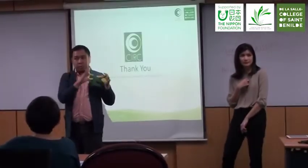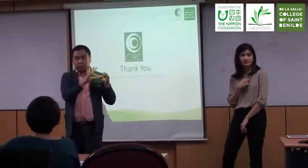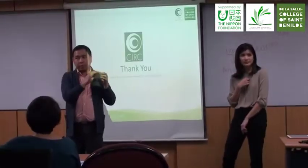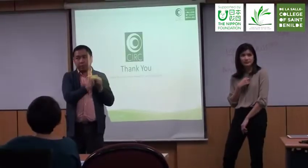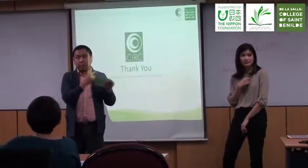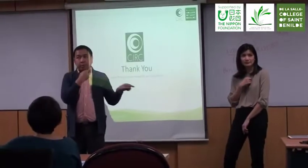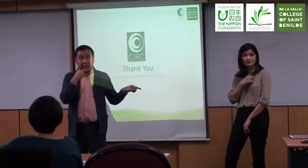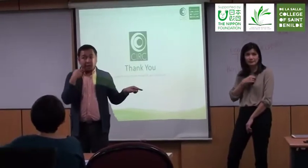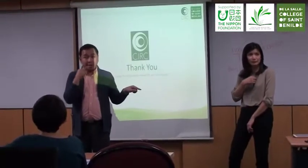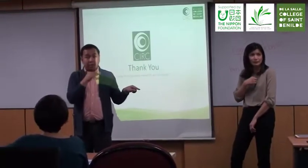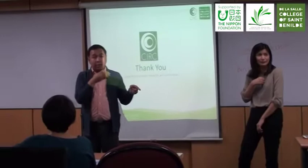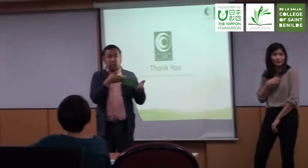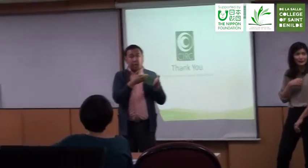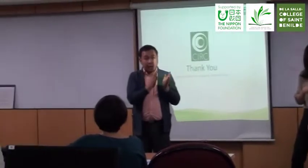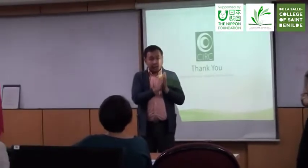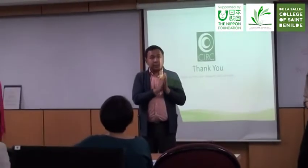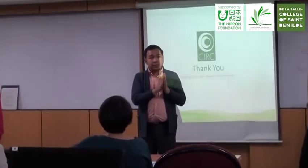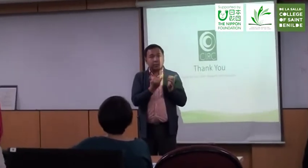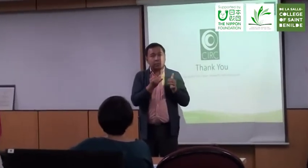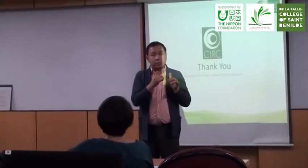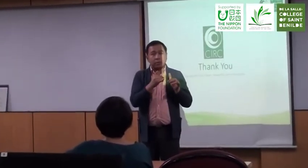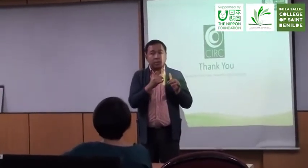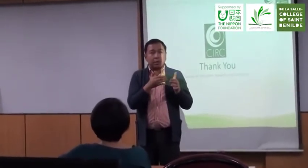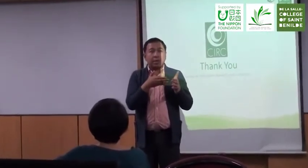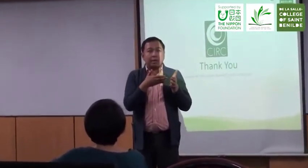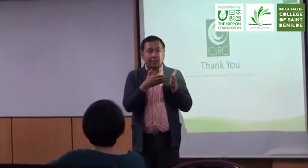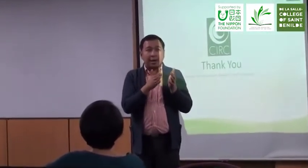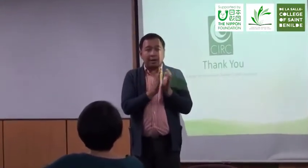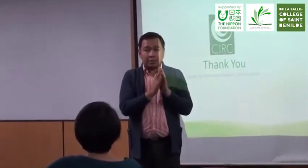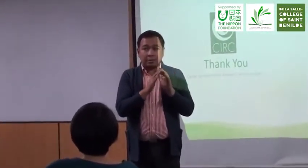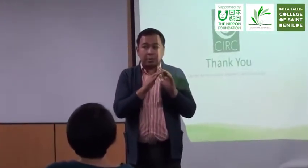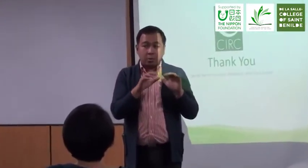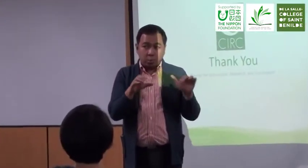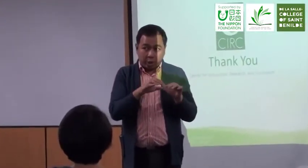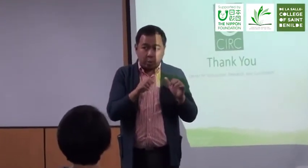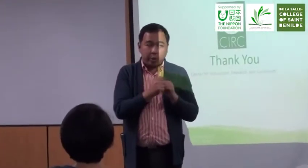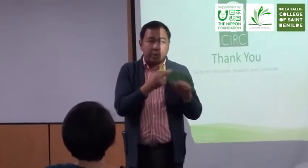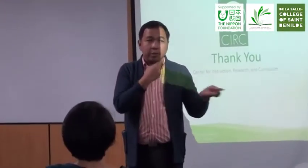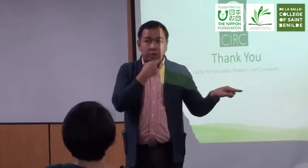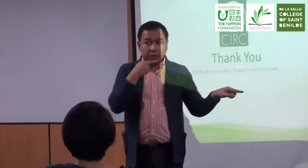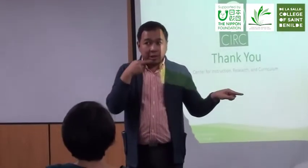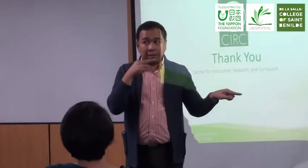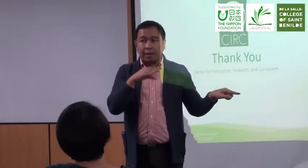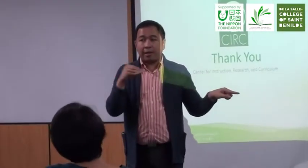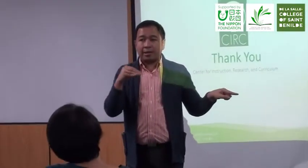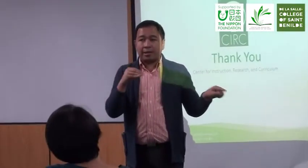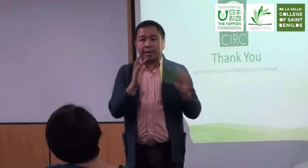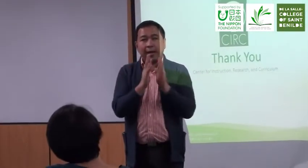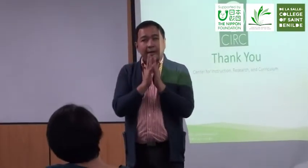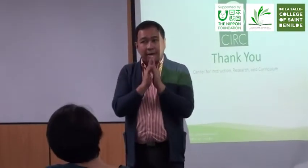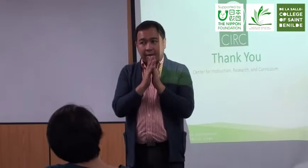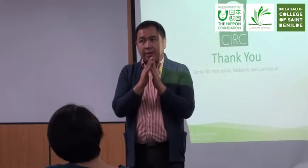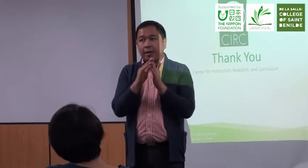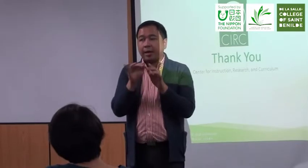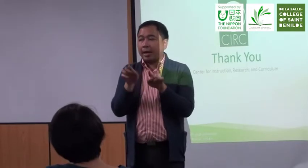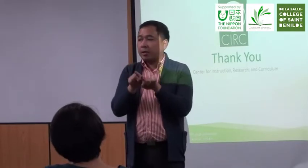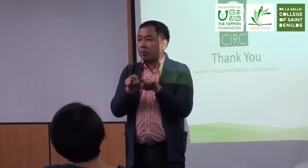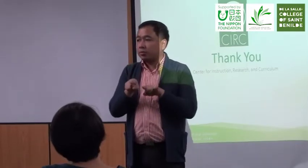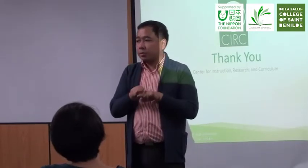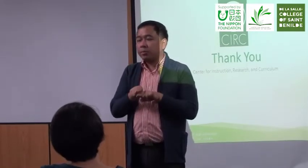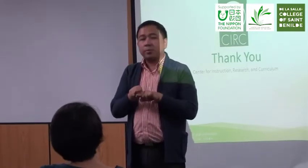be asking. We'll be asking if we can work with Rochelle and Anna, and